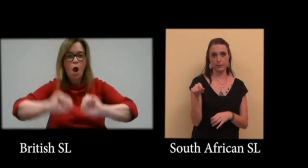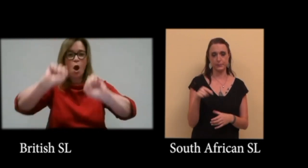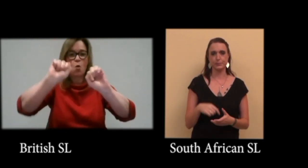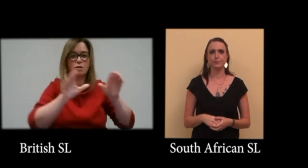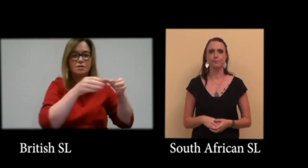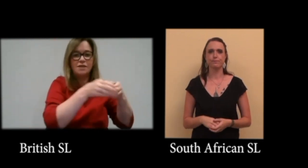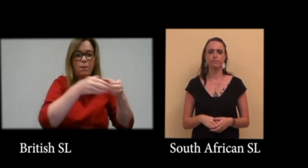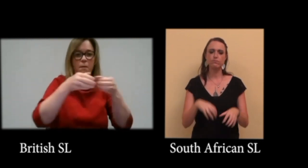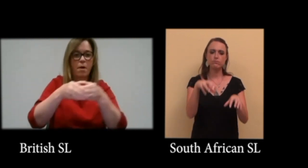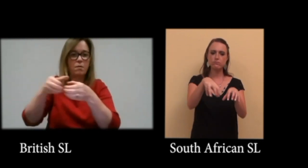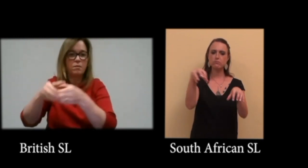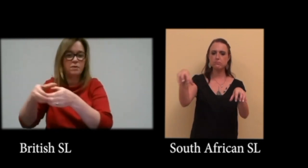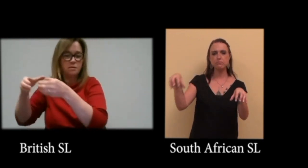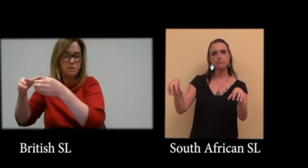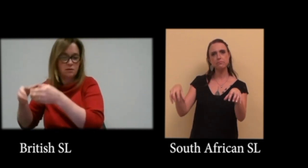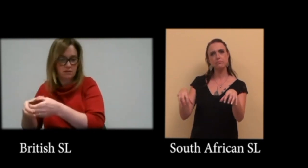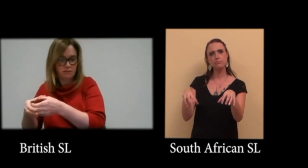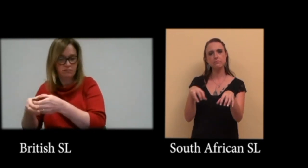340 throughout the UK.